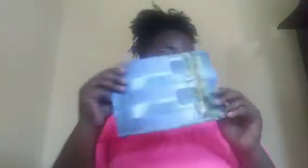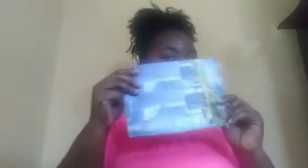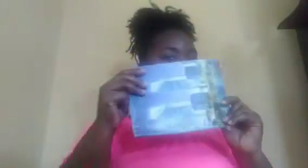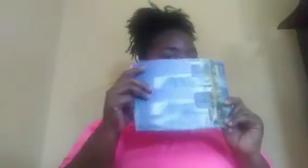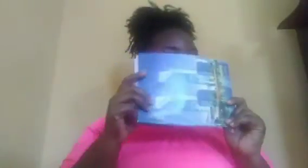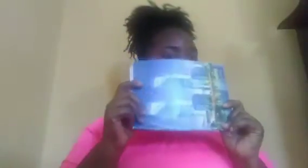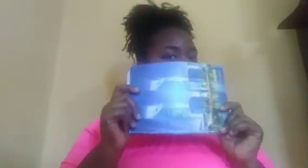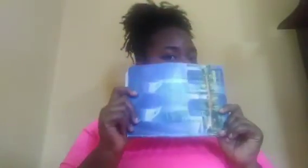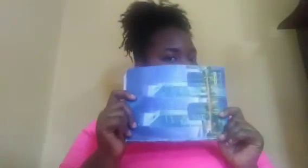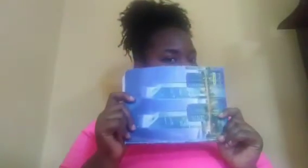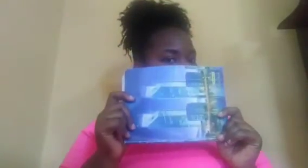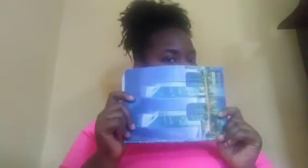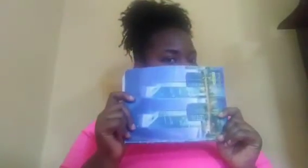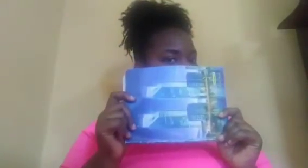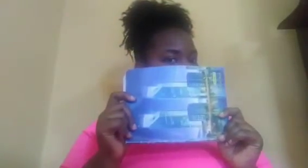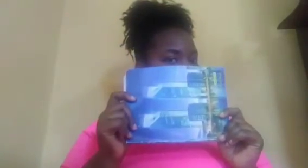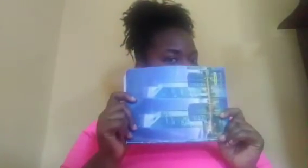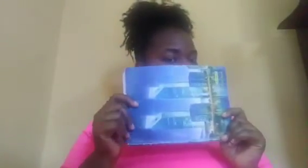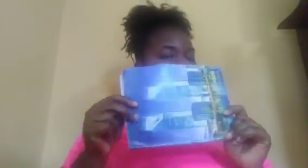And this is the big book.